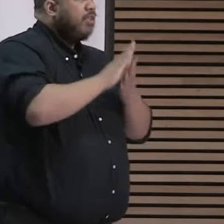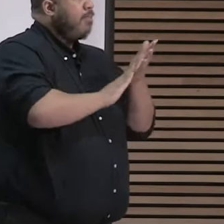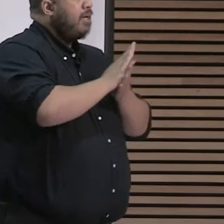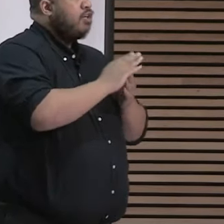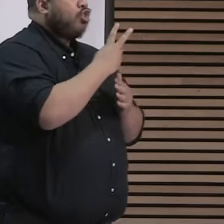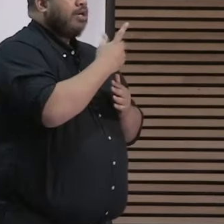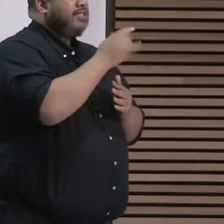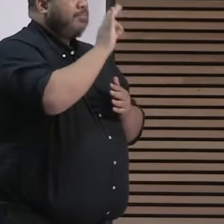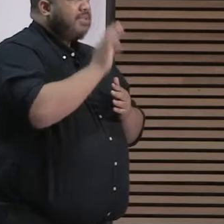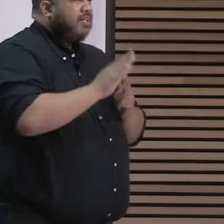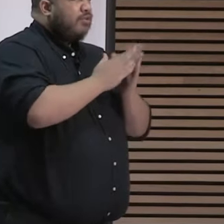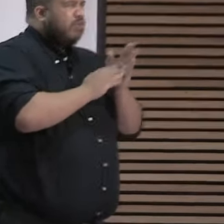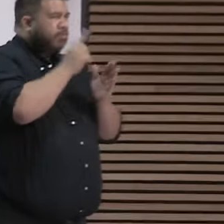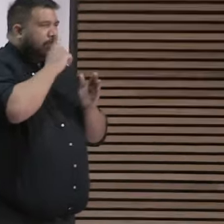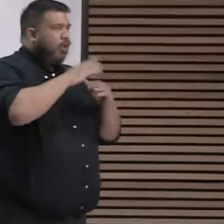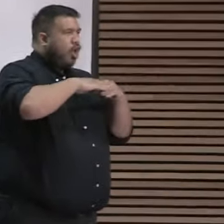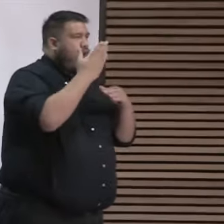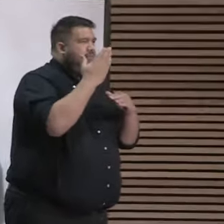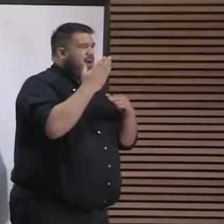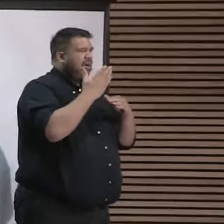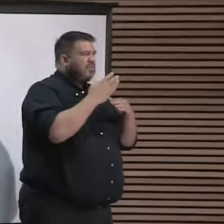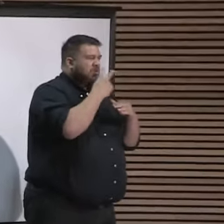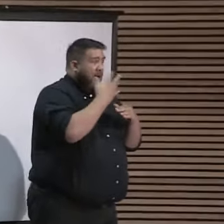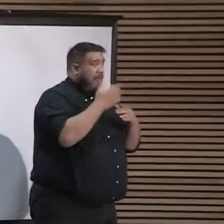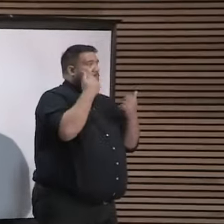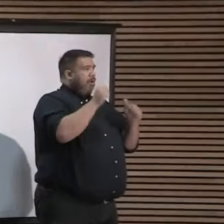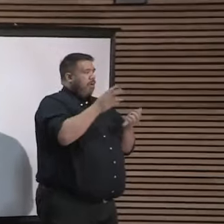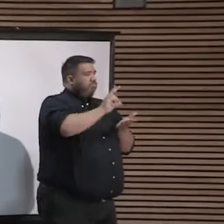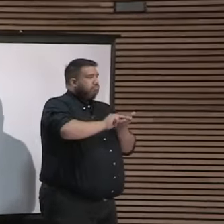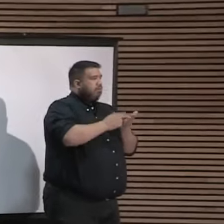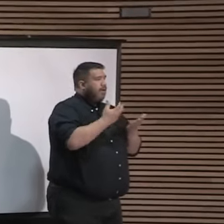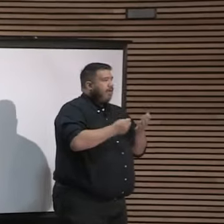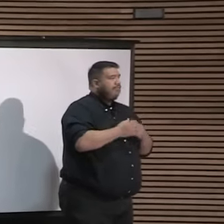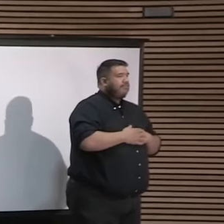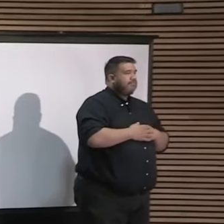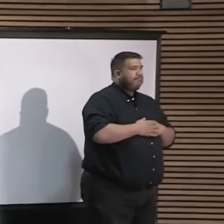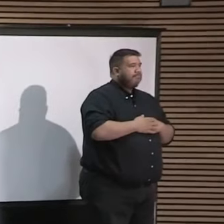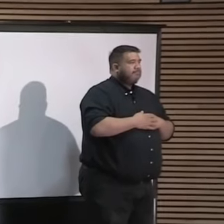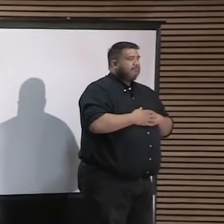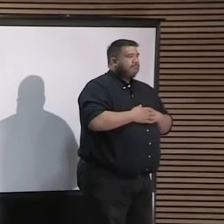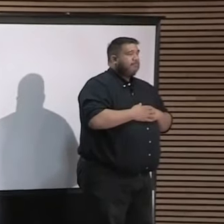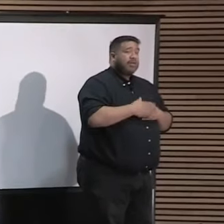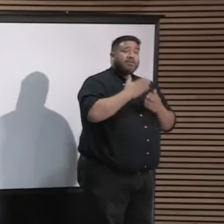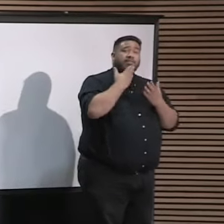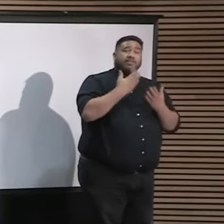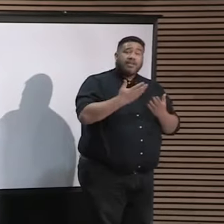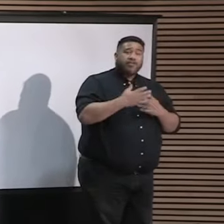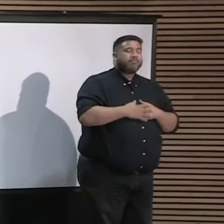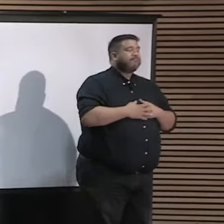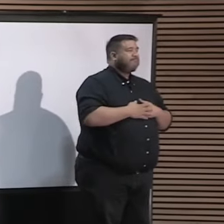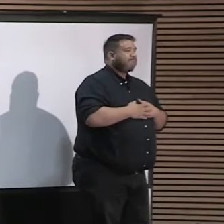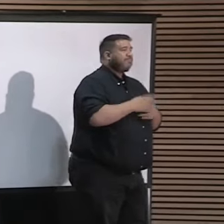over. Minister. Thank you, Dr. Bloomfield. Record levels of testing continue across the country. Over